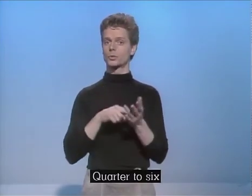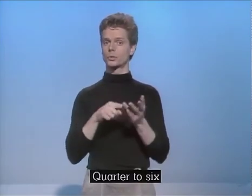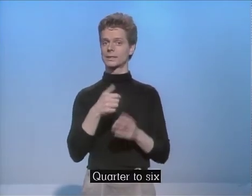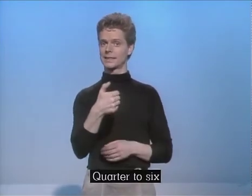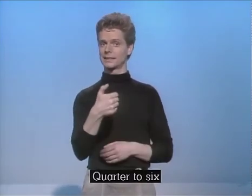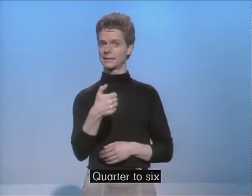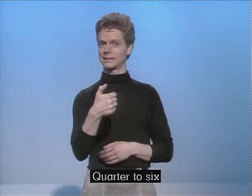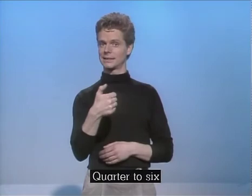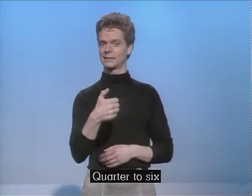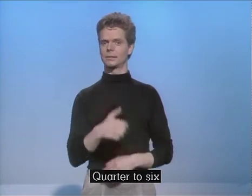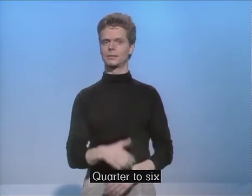6:15.